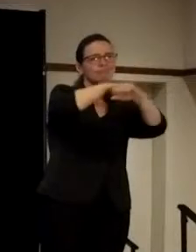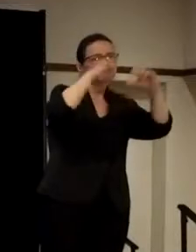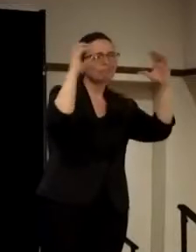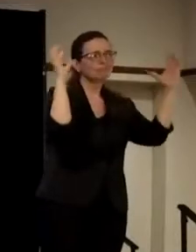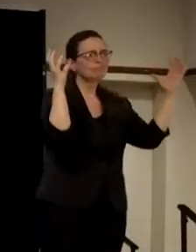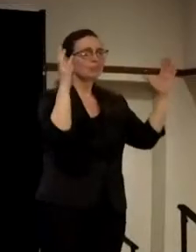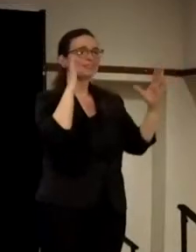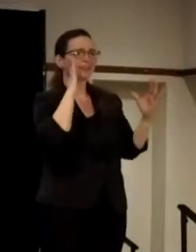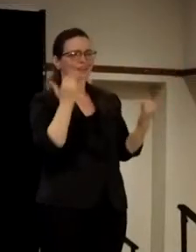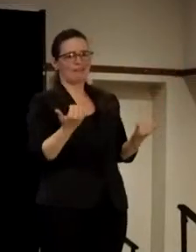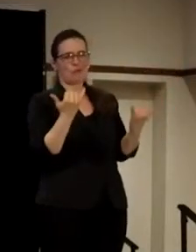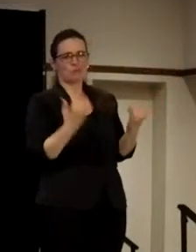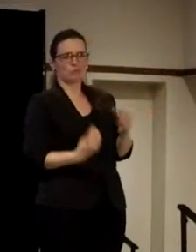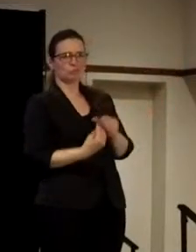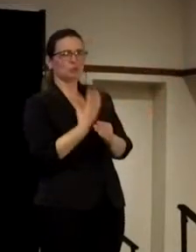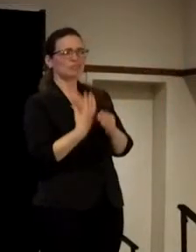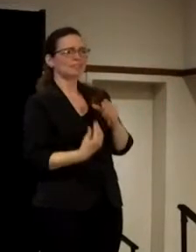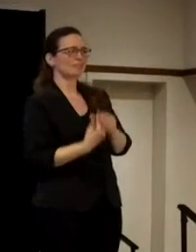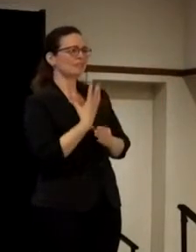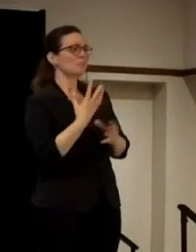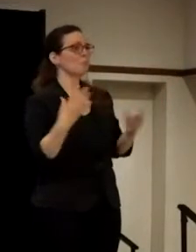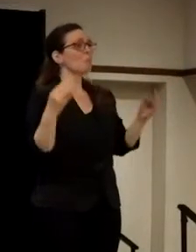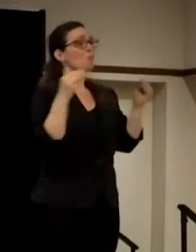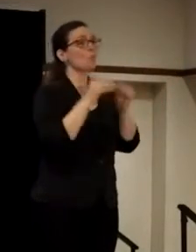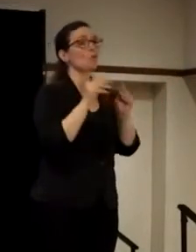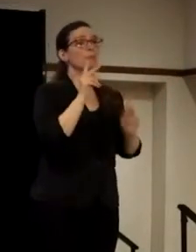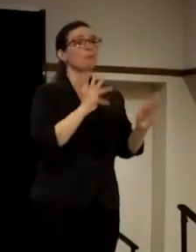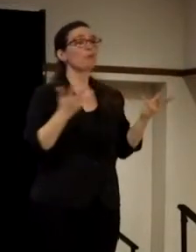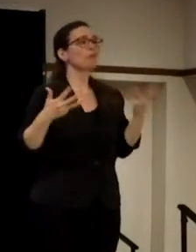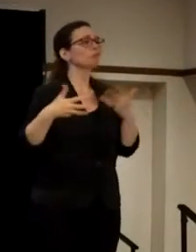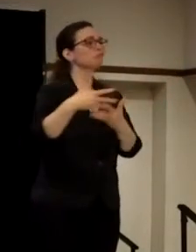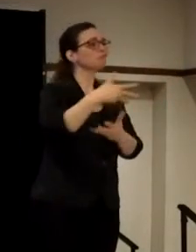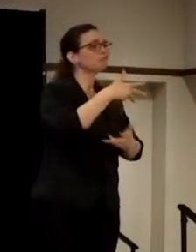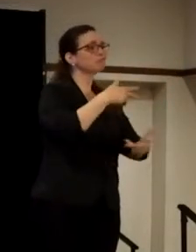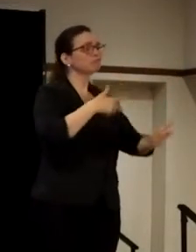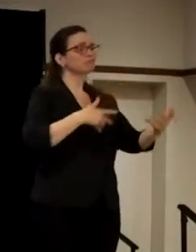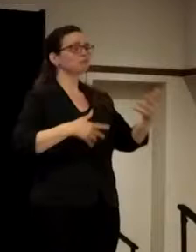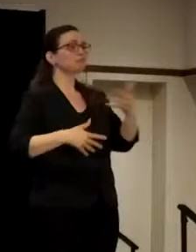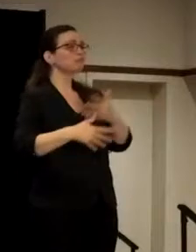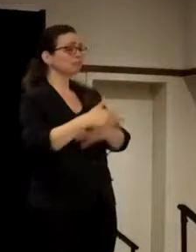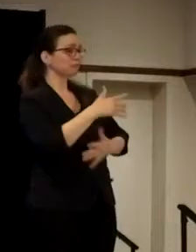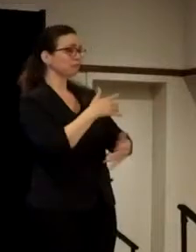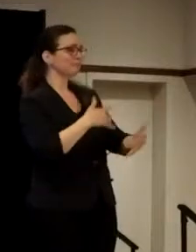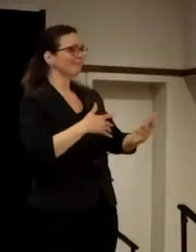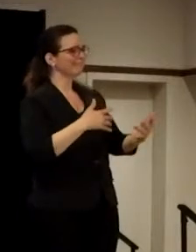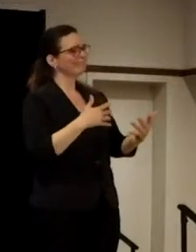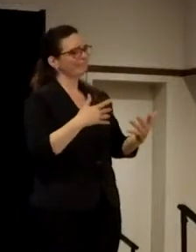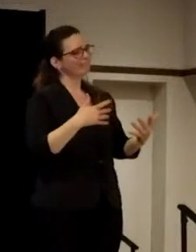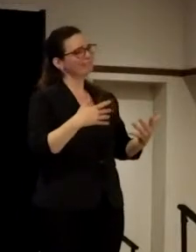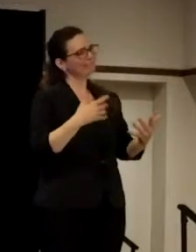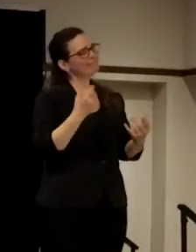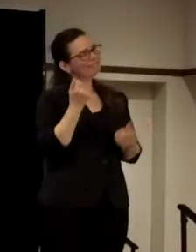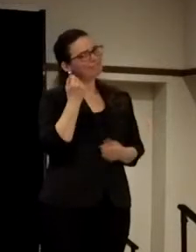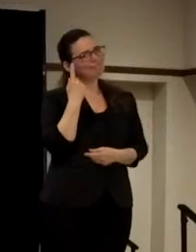springtime. These are more social demographics. It's been a year. We've had some